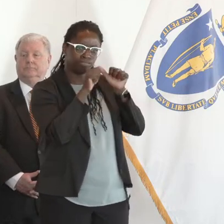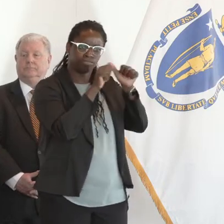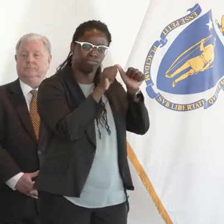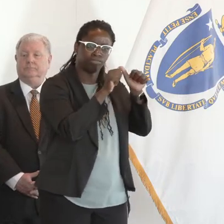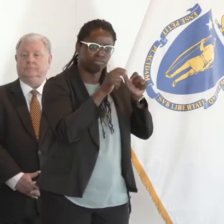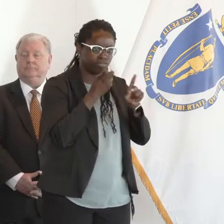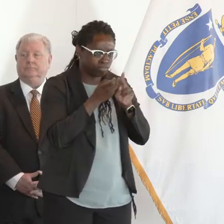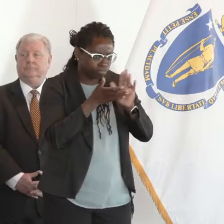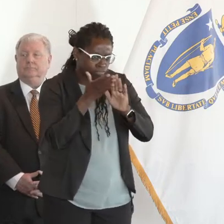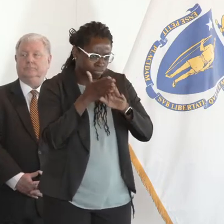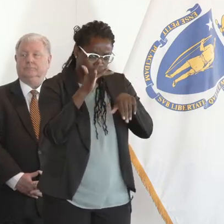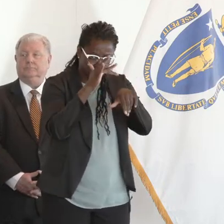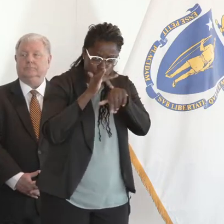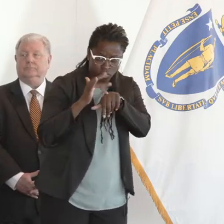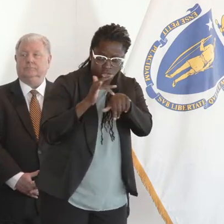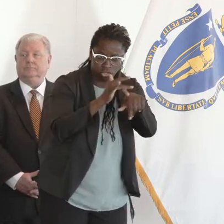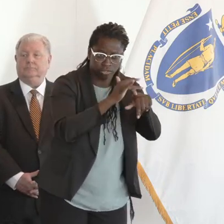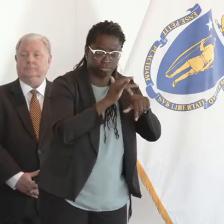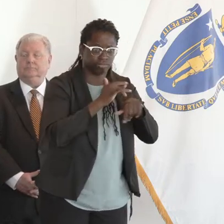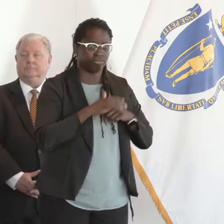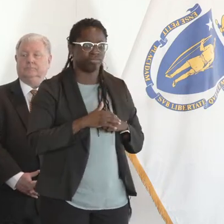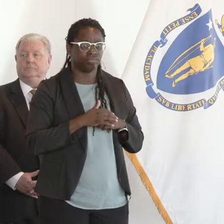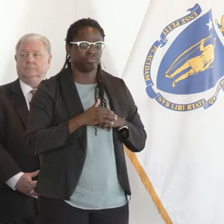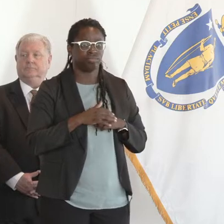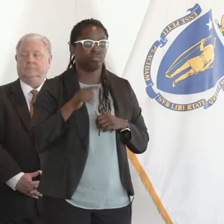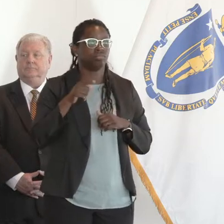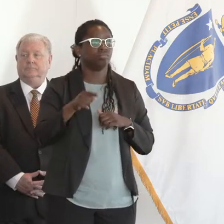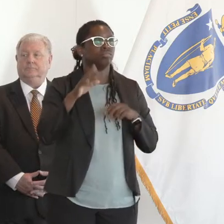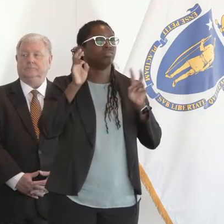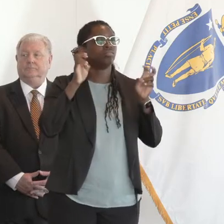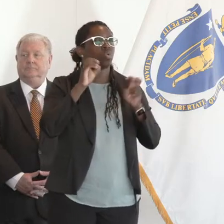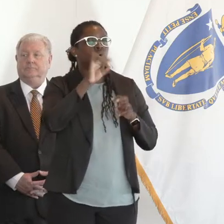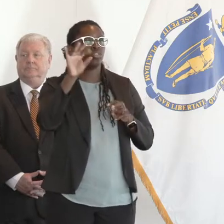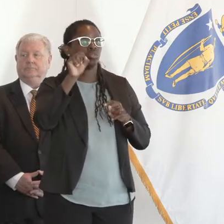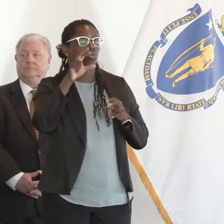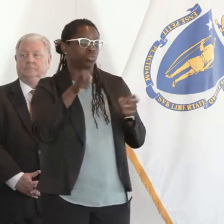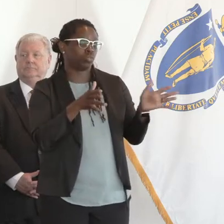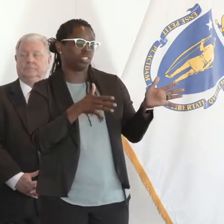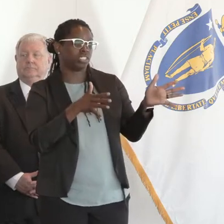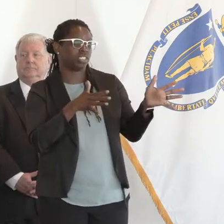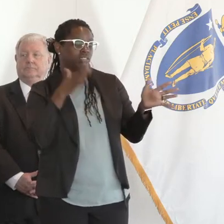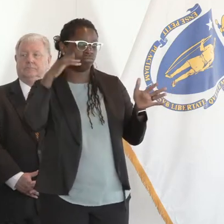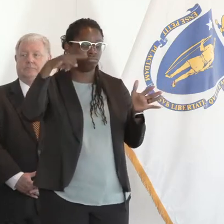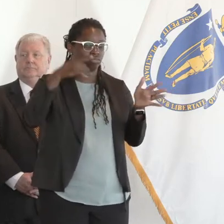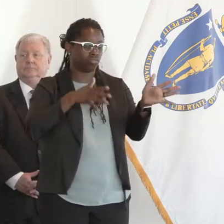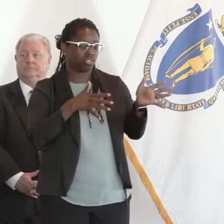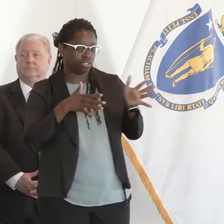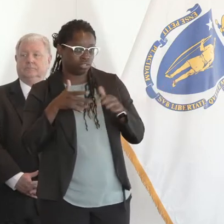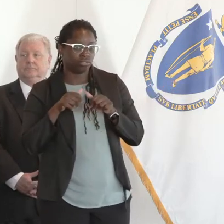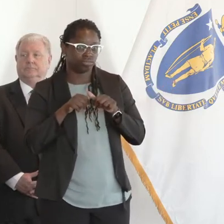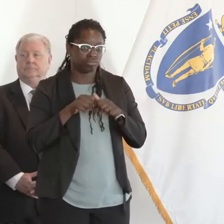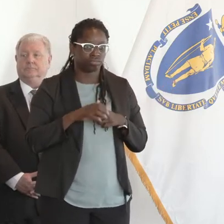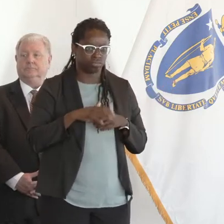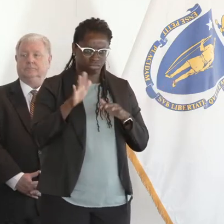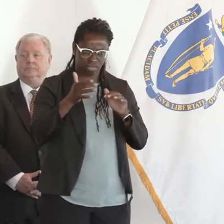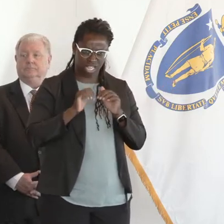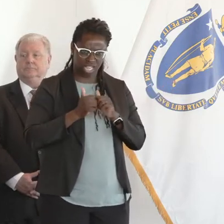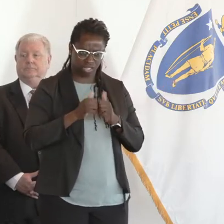wind. We're also going to have an important conversation about how we decarbonize our economy as we